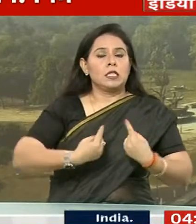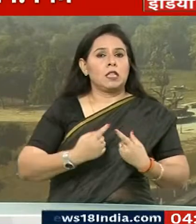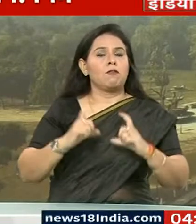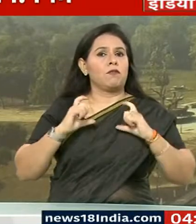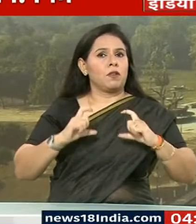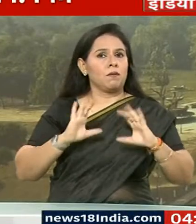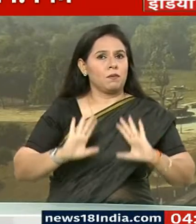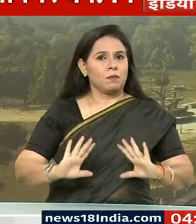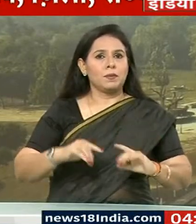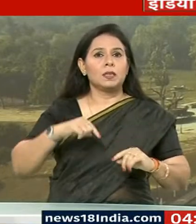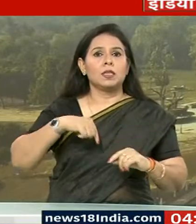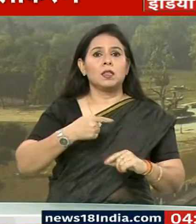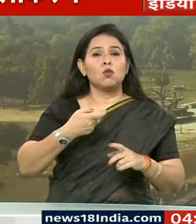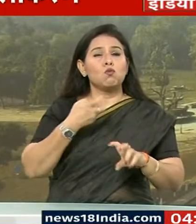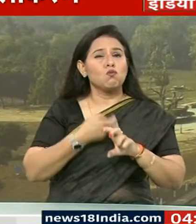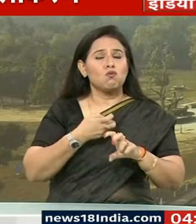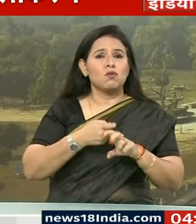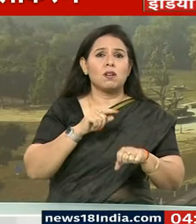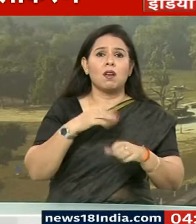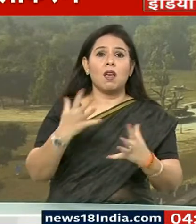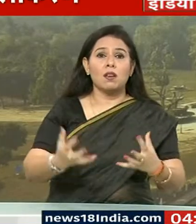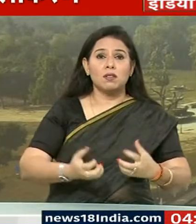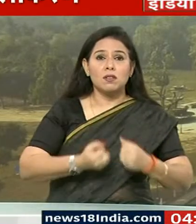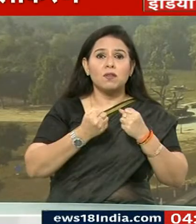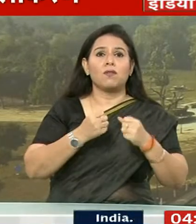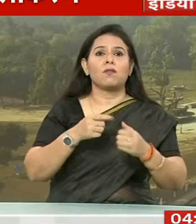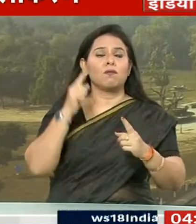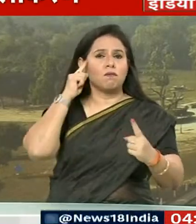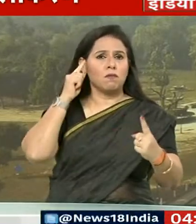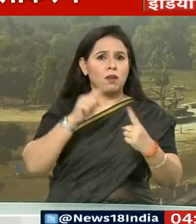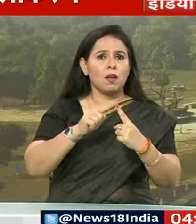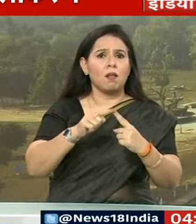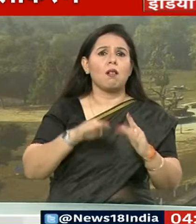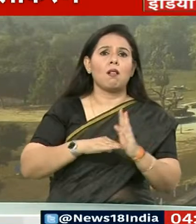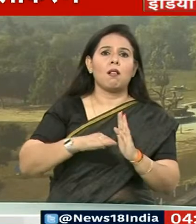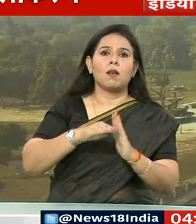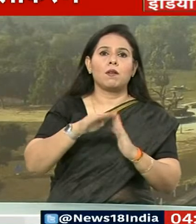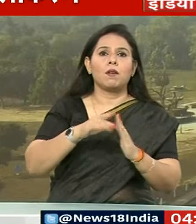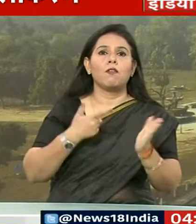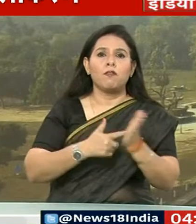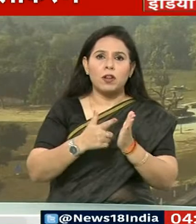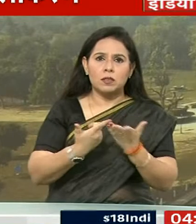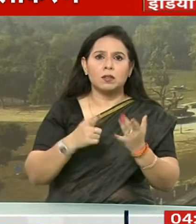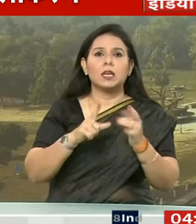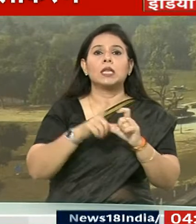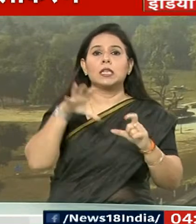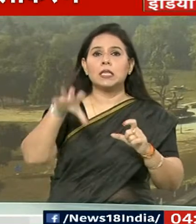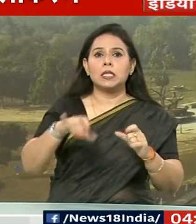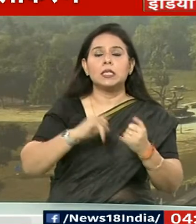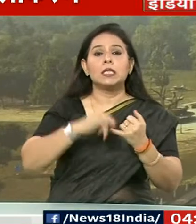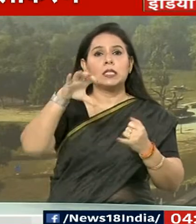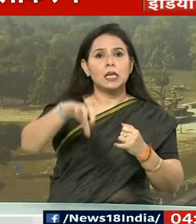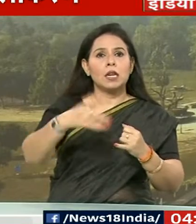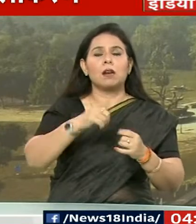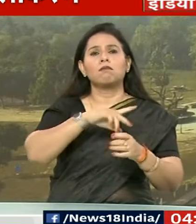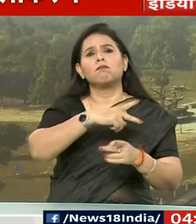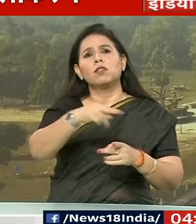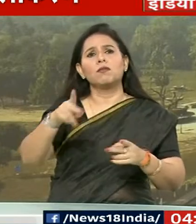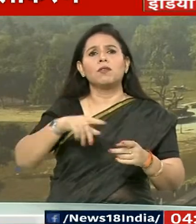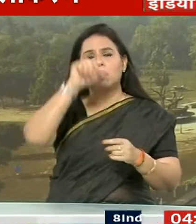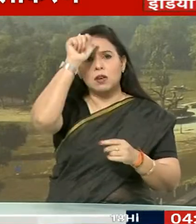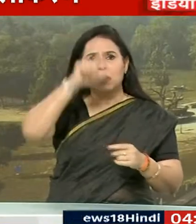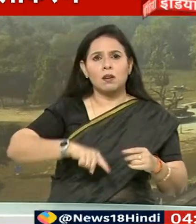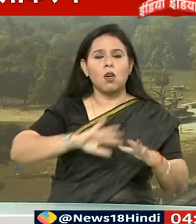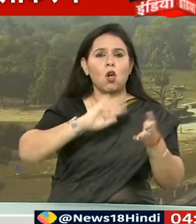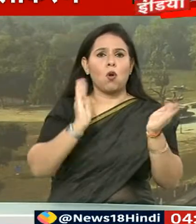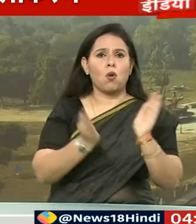self-reliant. He said it is crucial to achieve this goal at every level, be it a village, district, state and the country